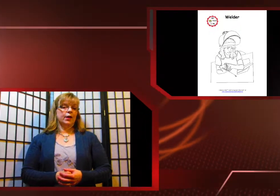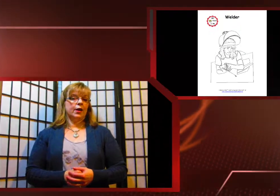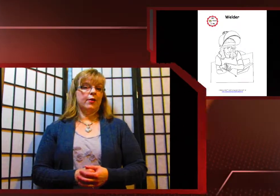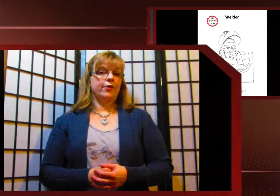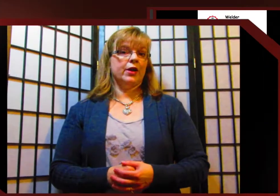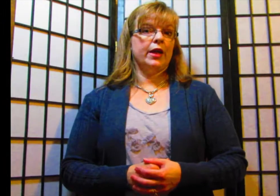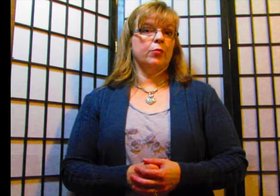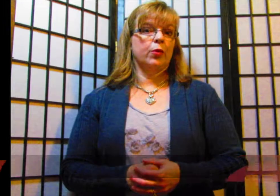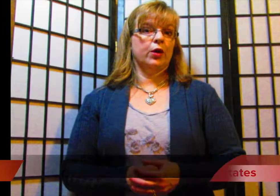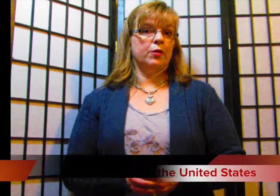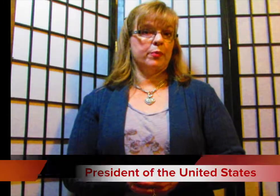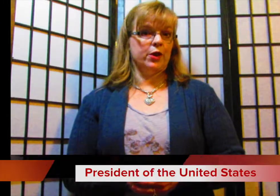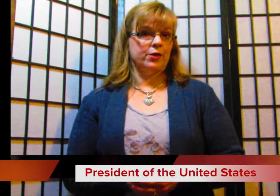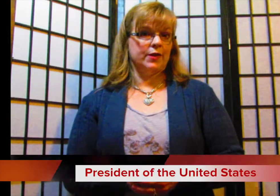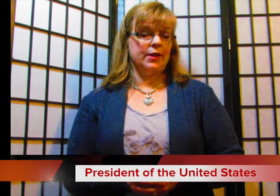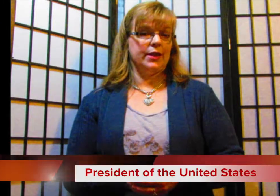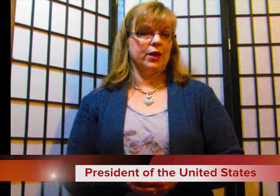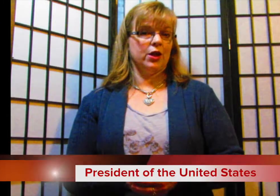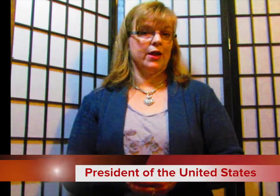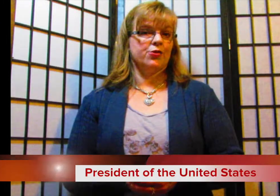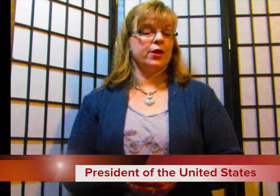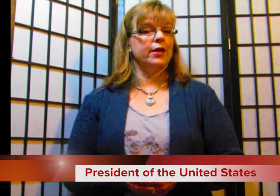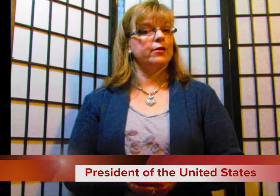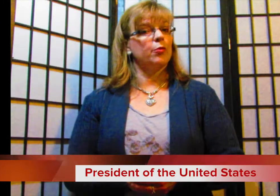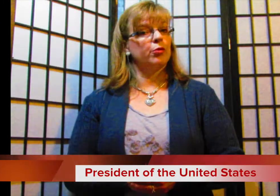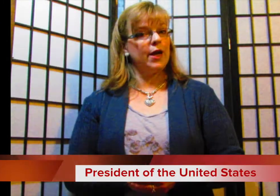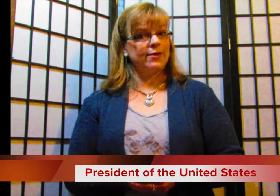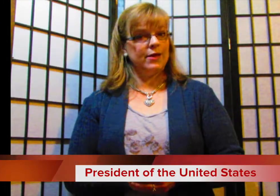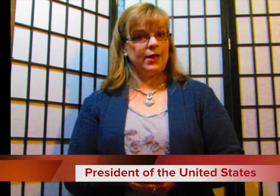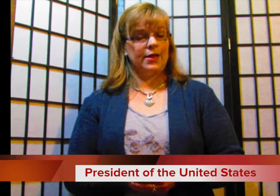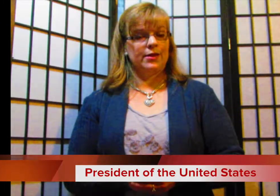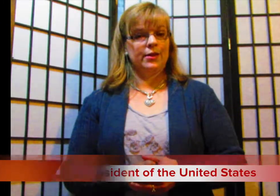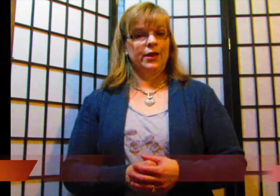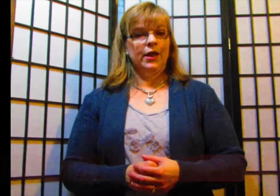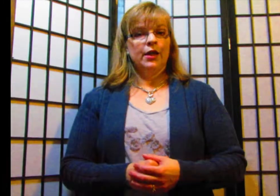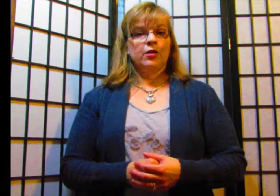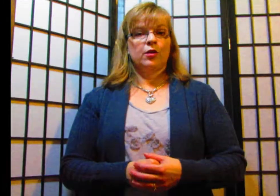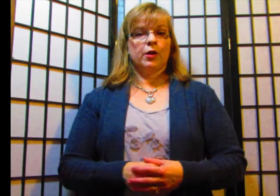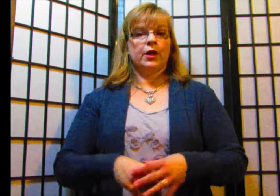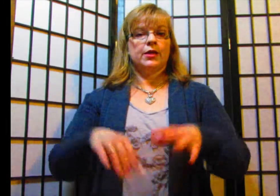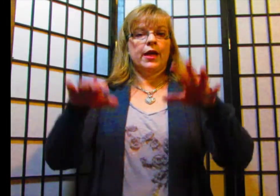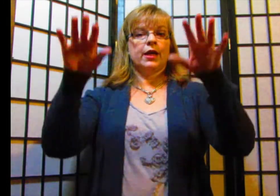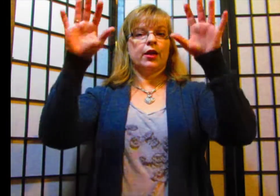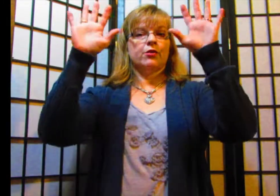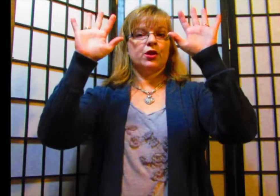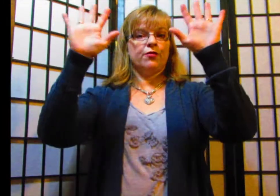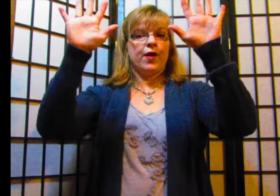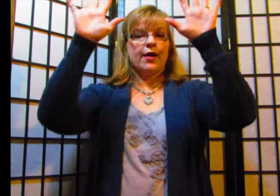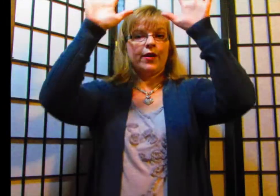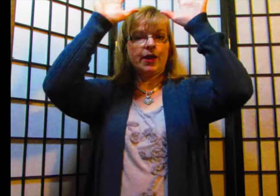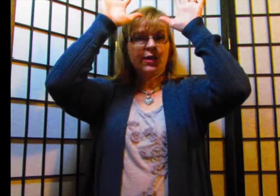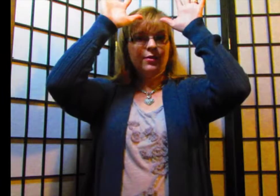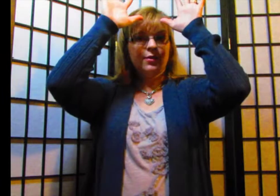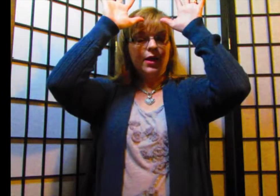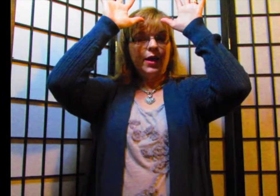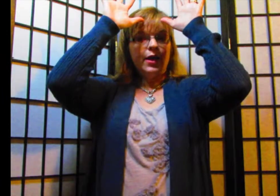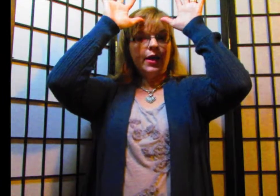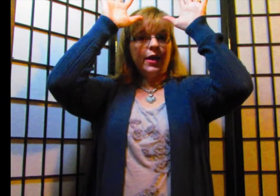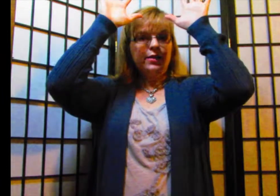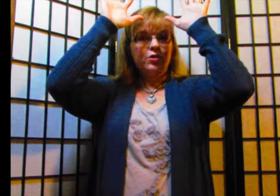A very important person in our country is our president. So we're going to take our 2 5 hands and